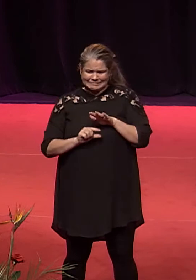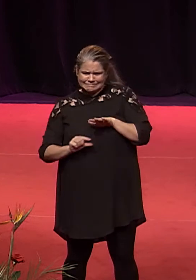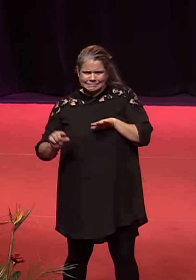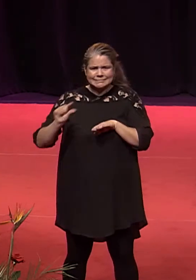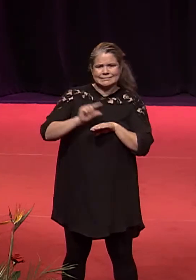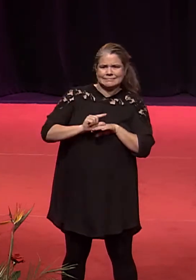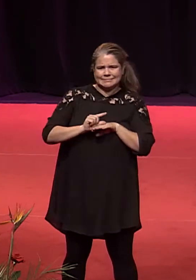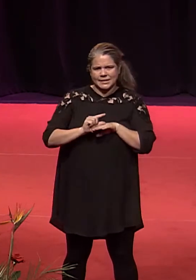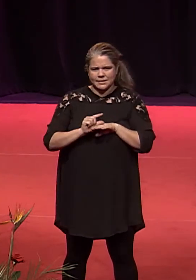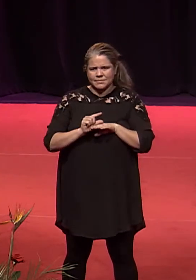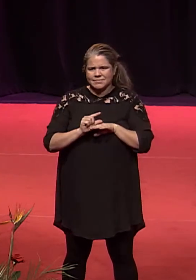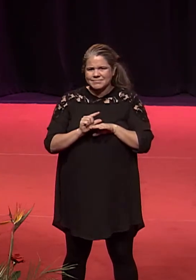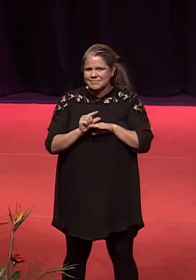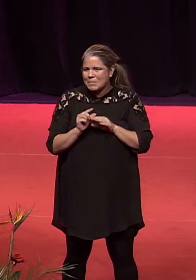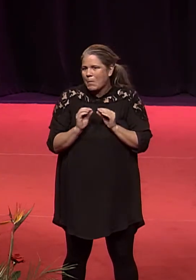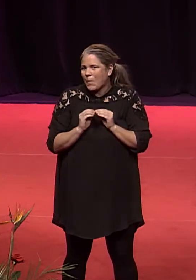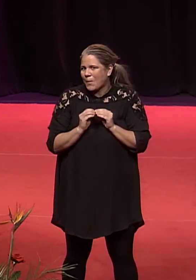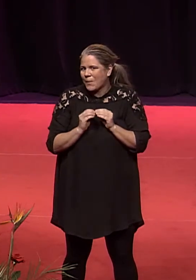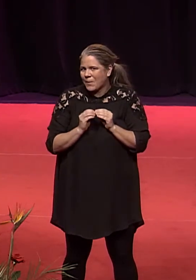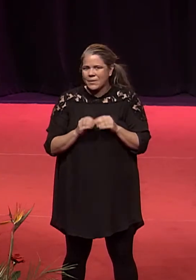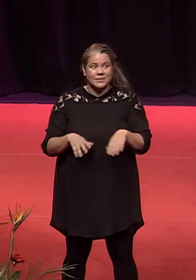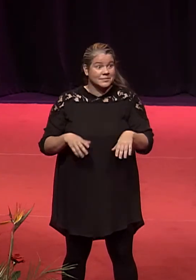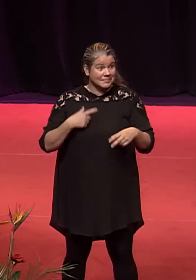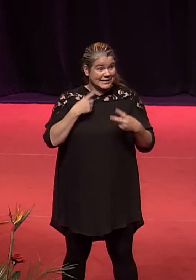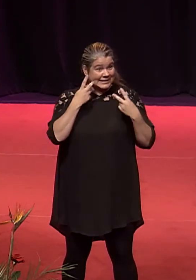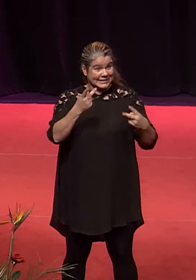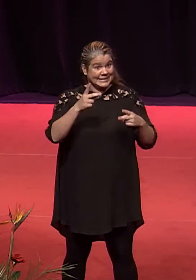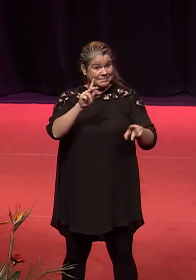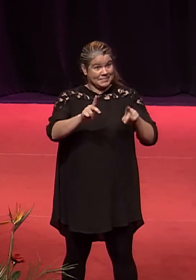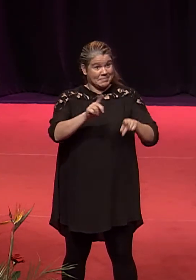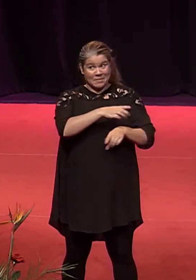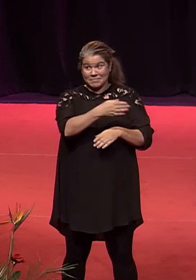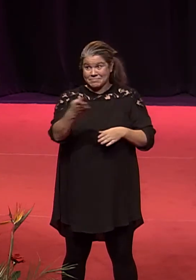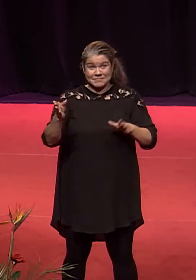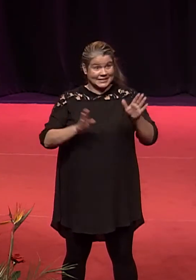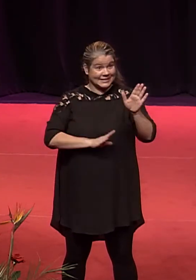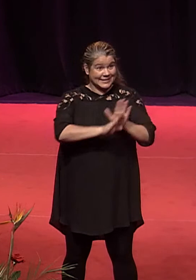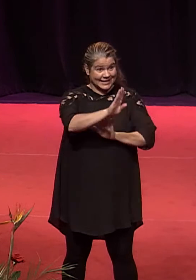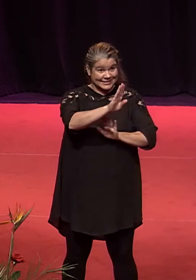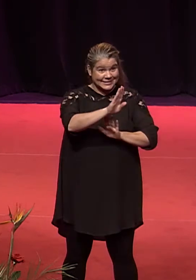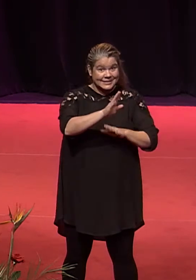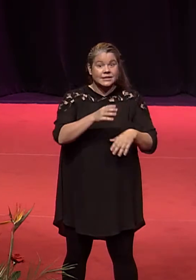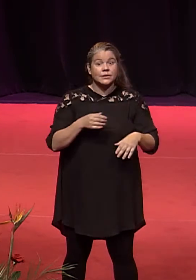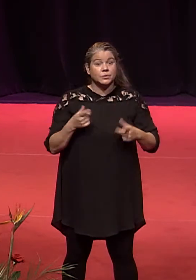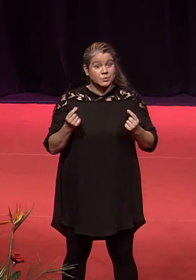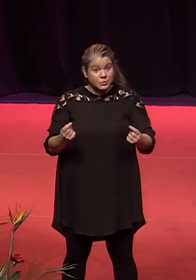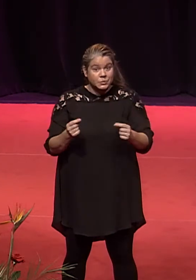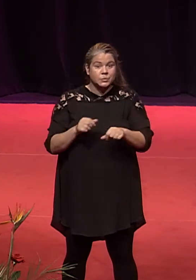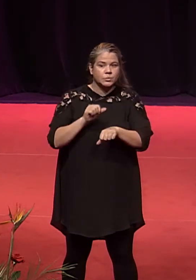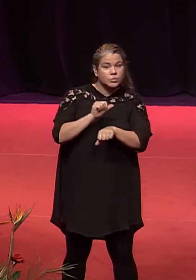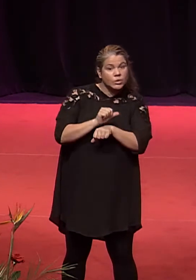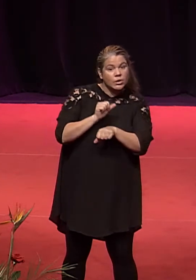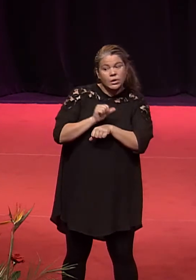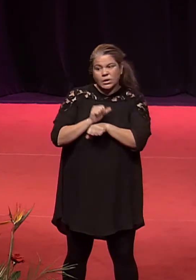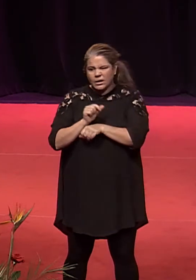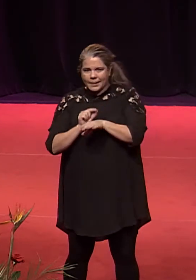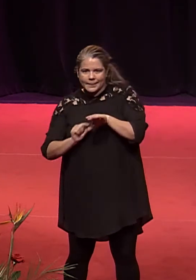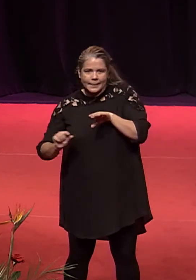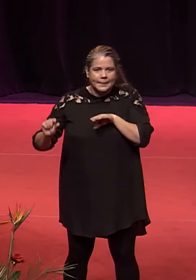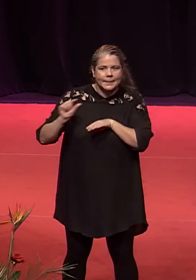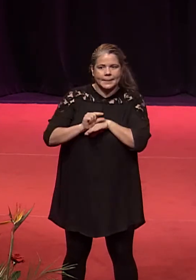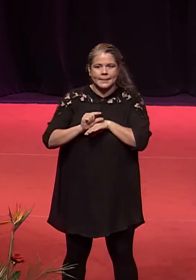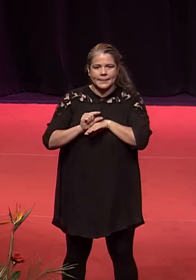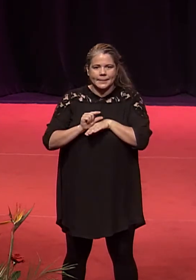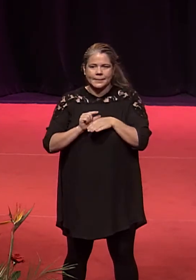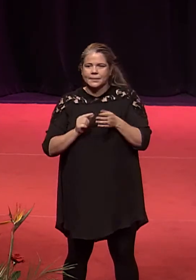seen succeed are the ones who give that little bit extra, not only in their careers, but in their relationships and their personal lives as